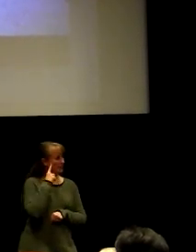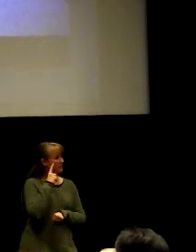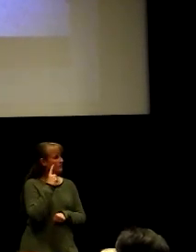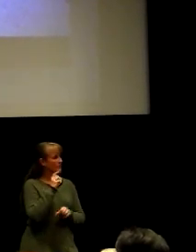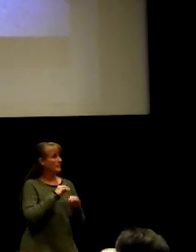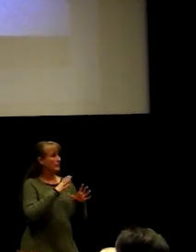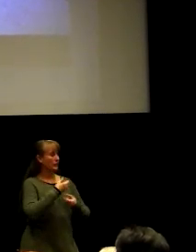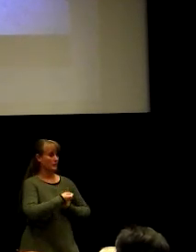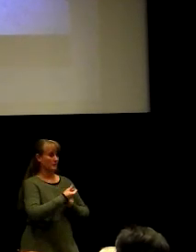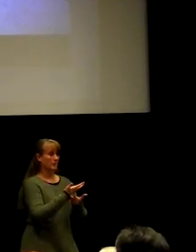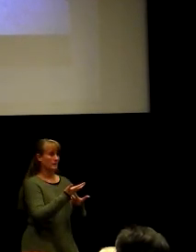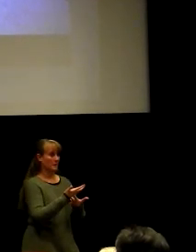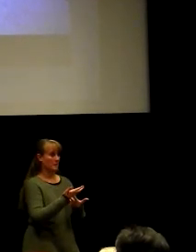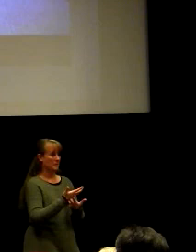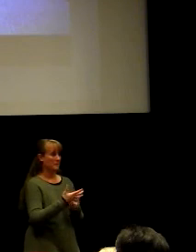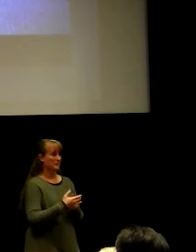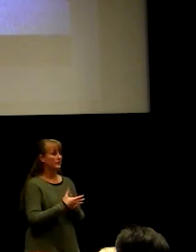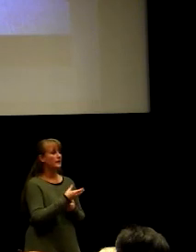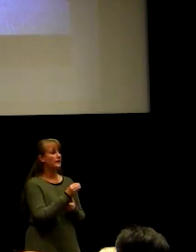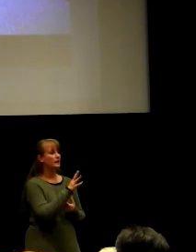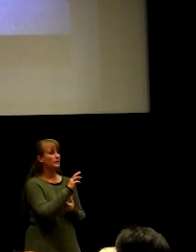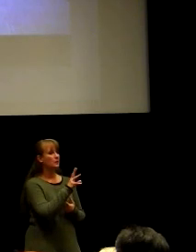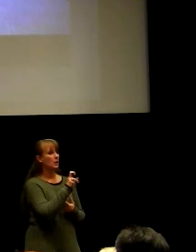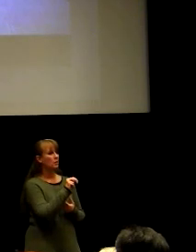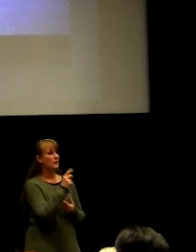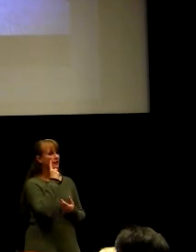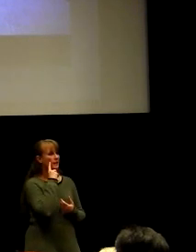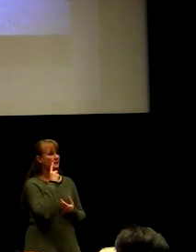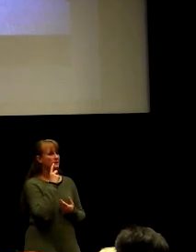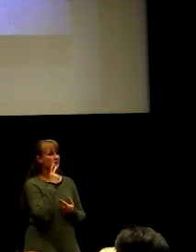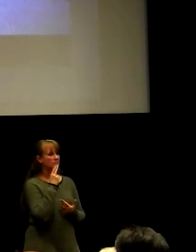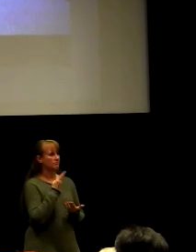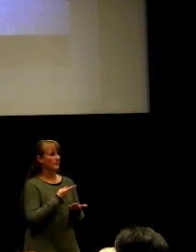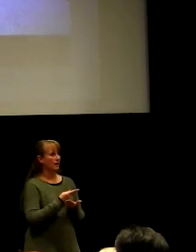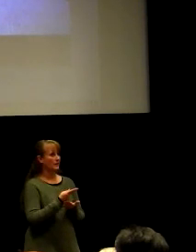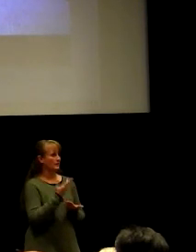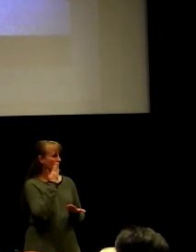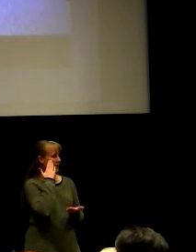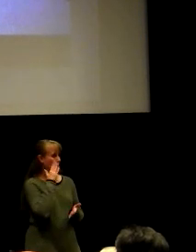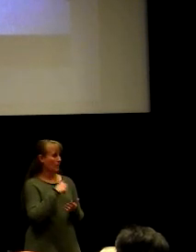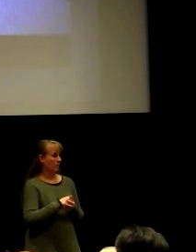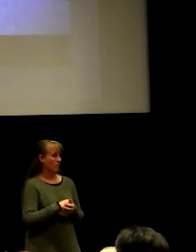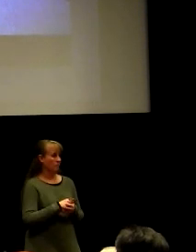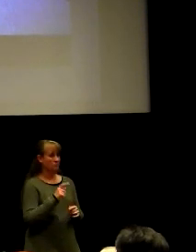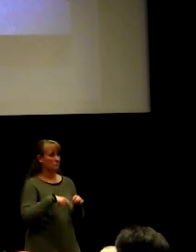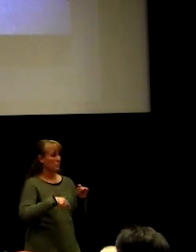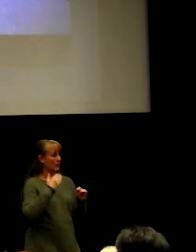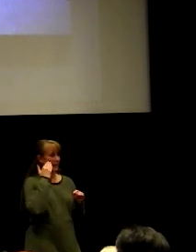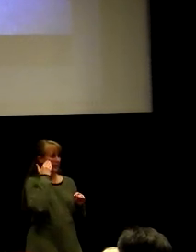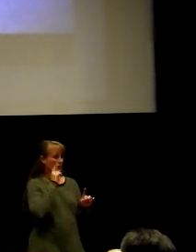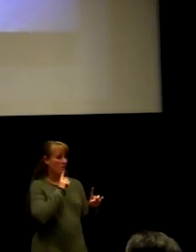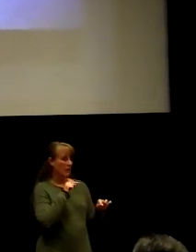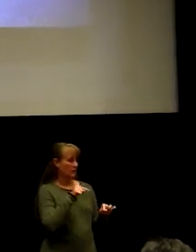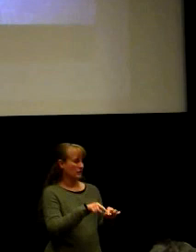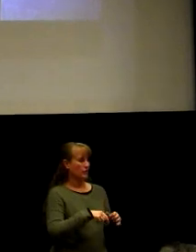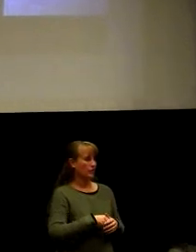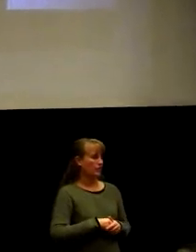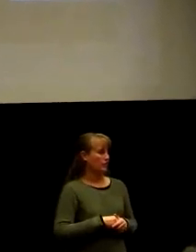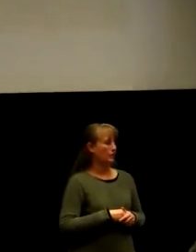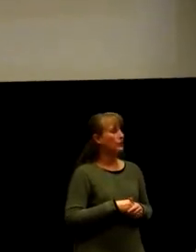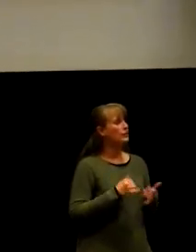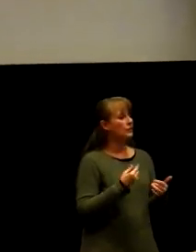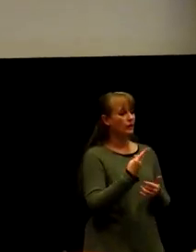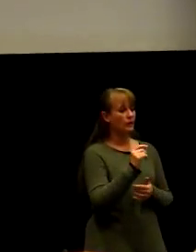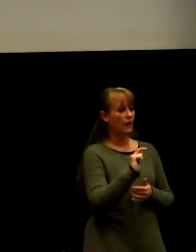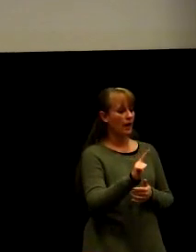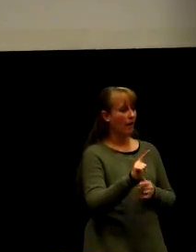express them. And Bowman has to admit that we honestly don't know and can't really know an answer to that question. And so